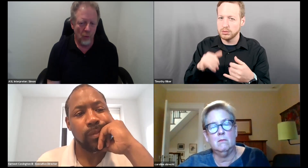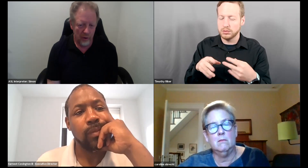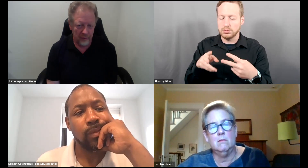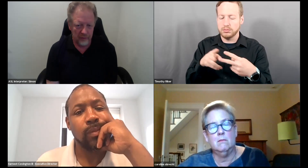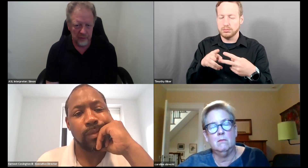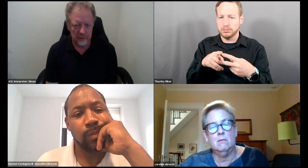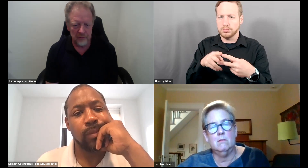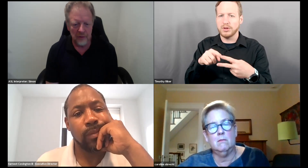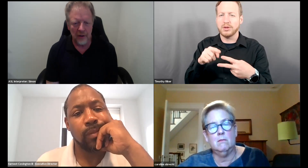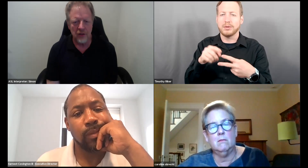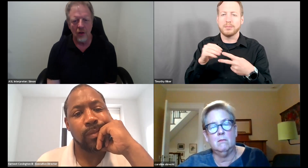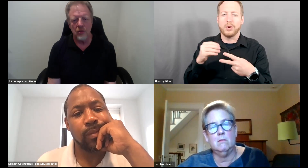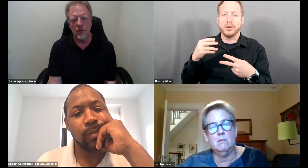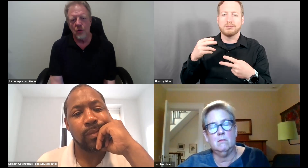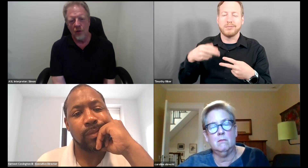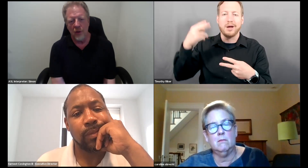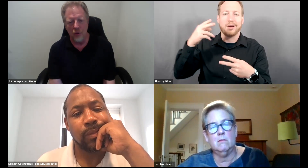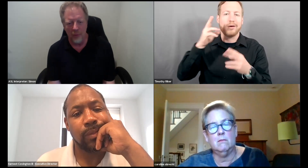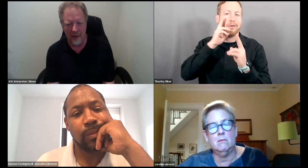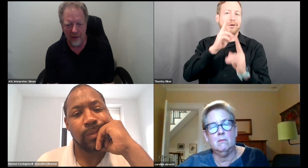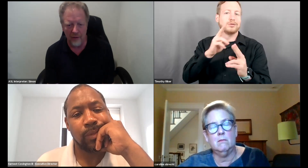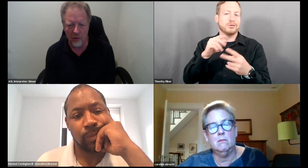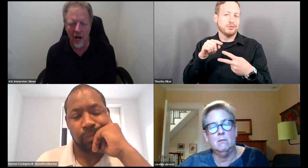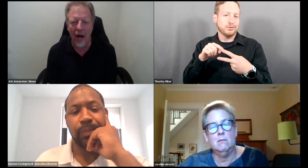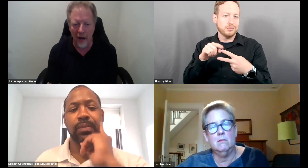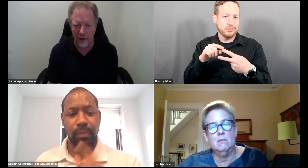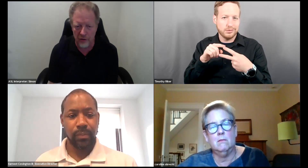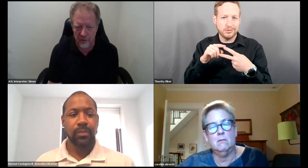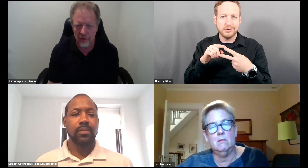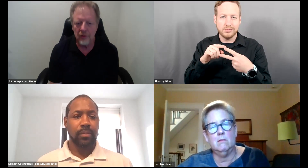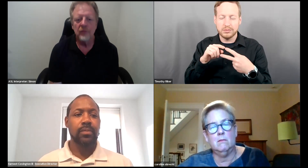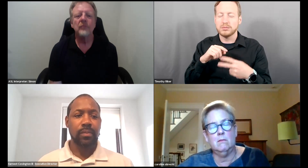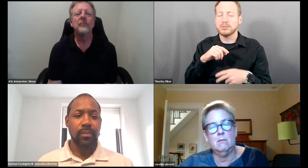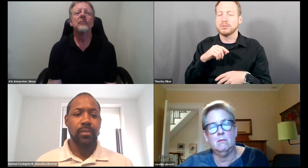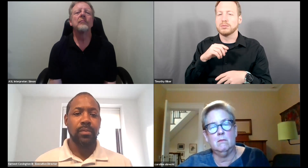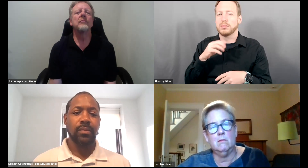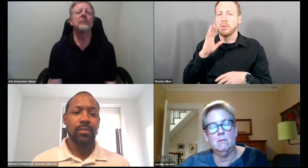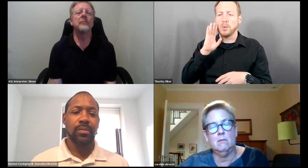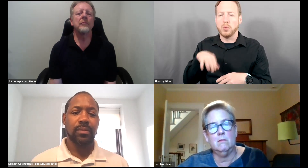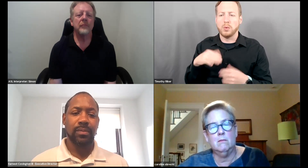legislative award. Okay, so those are the two awards that we normally give, and those are high honors.